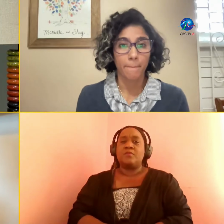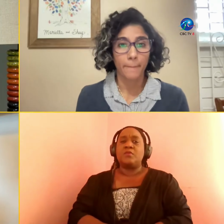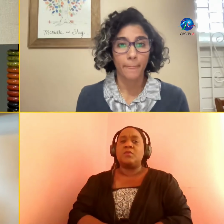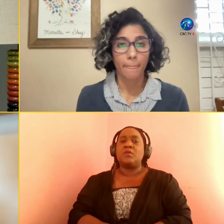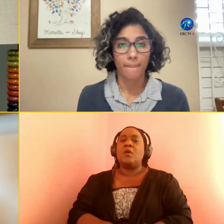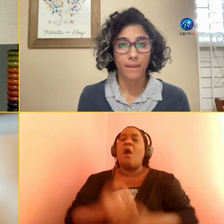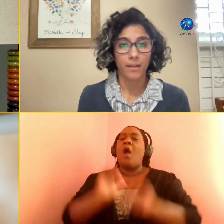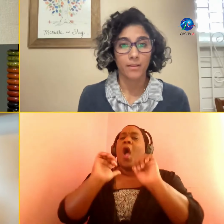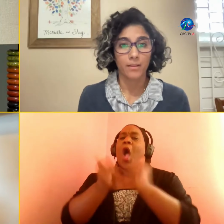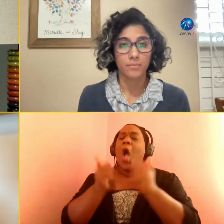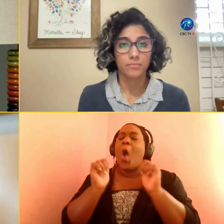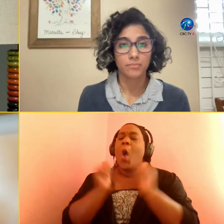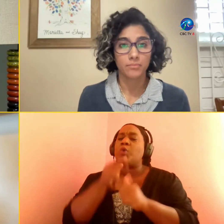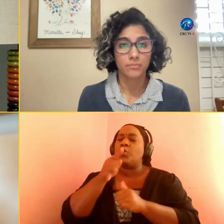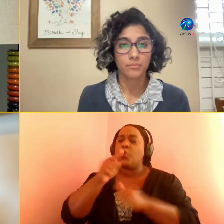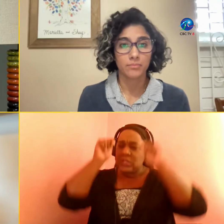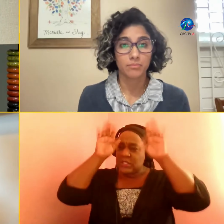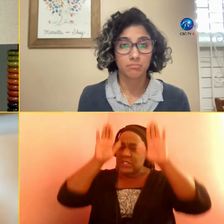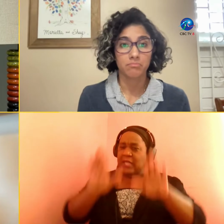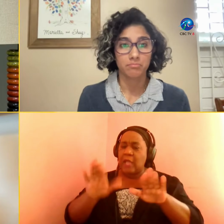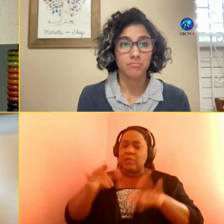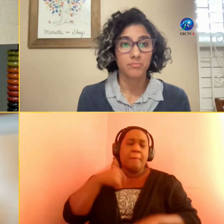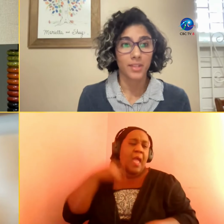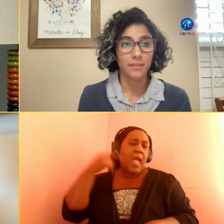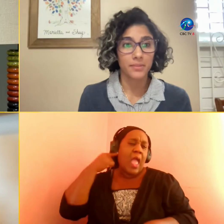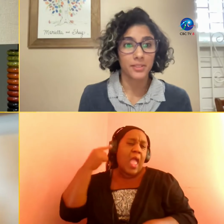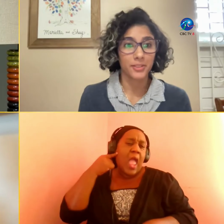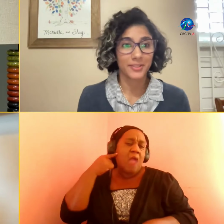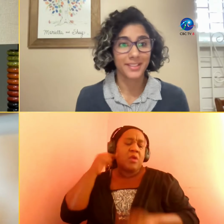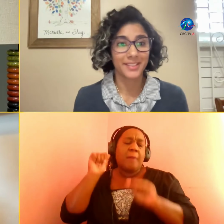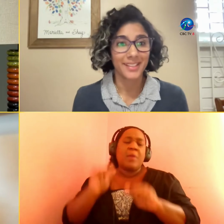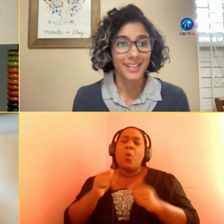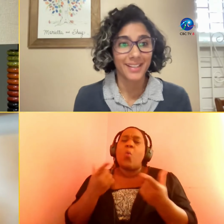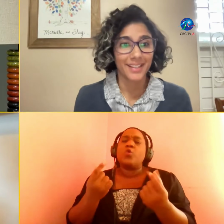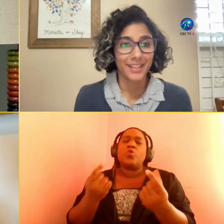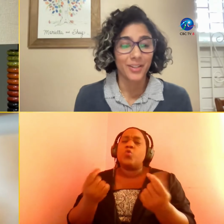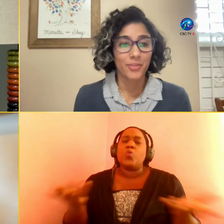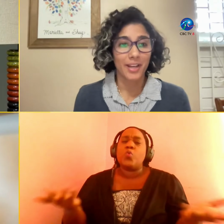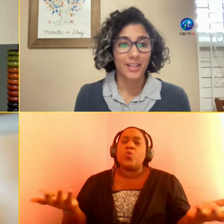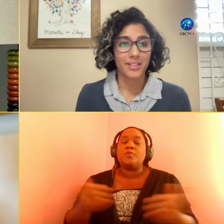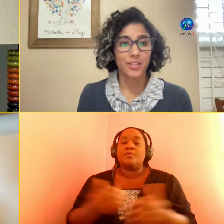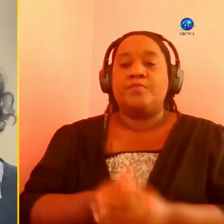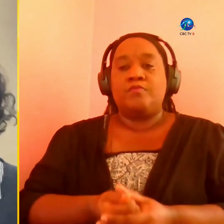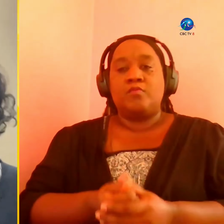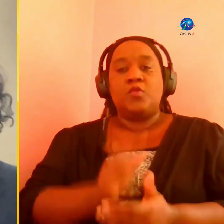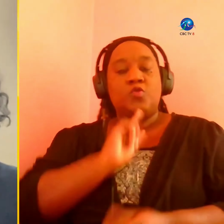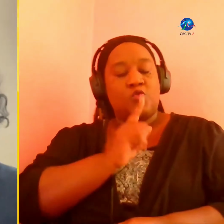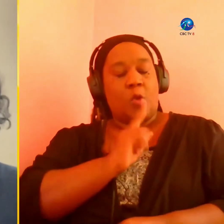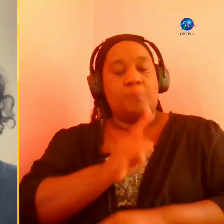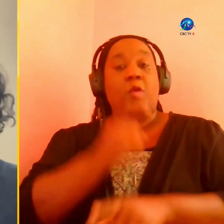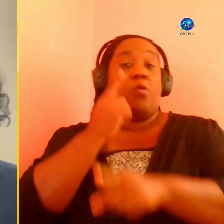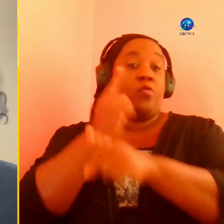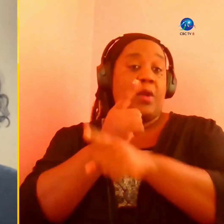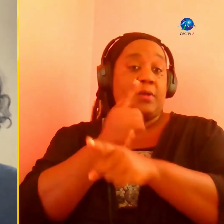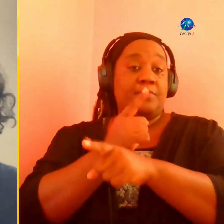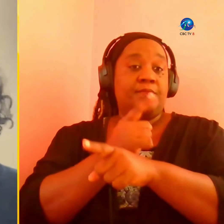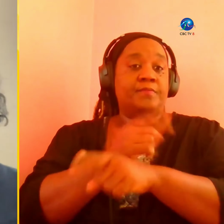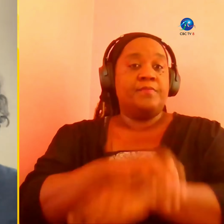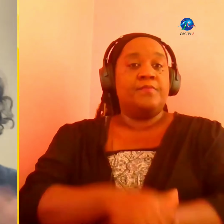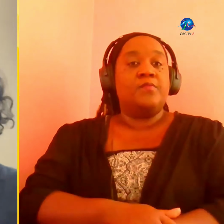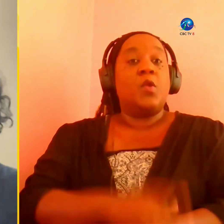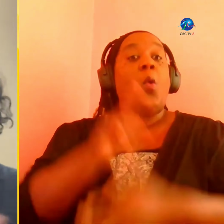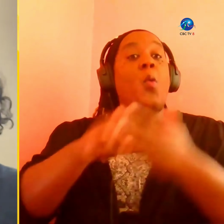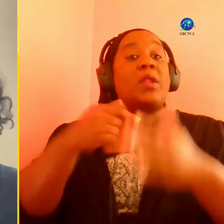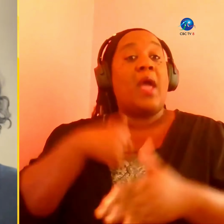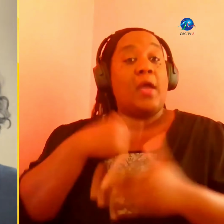you test my hearing ability? What would you do? What's the basic steps that you take? Absolutely. Right. So what initially what I do,